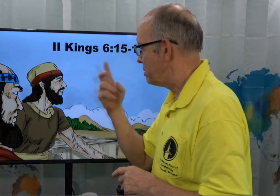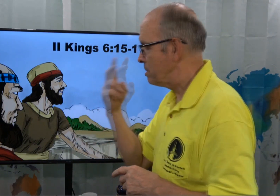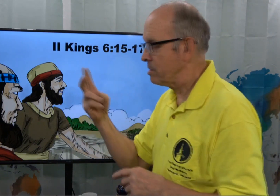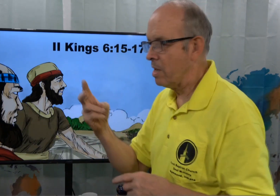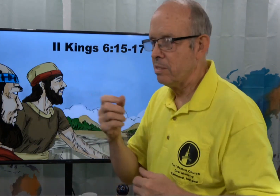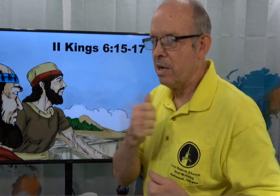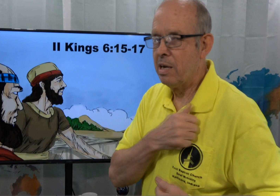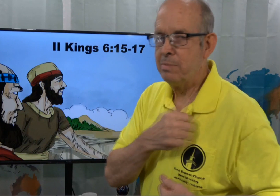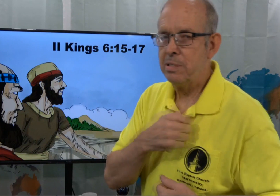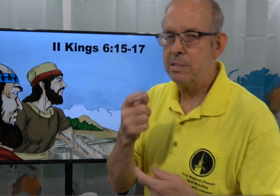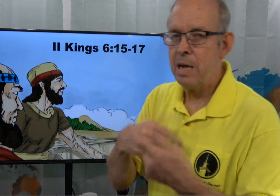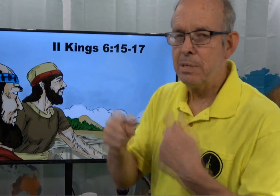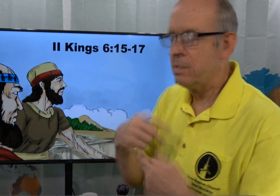He said, I'm coming.